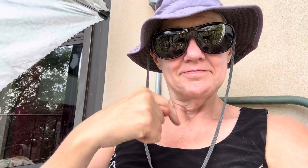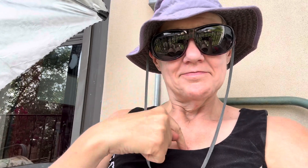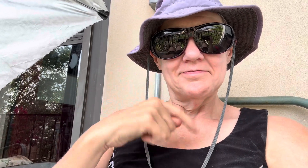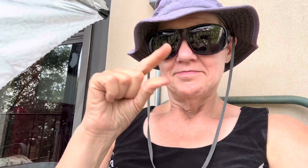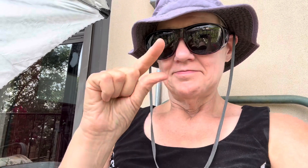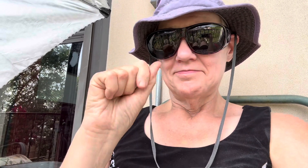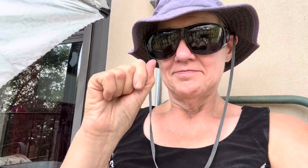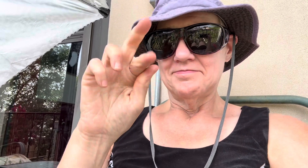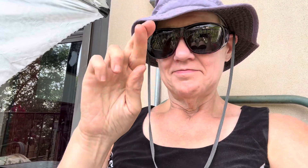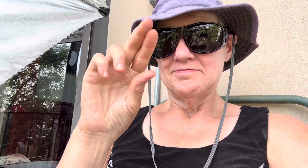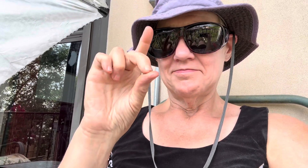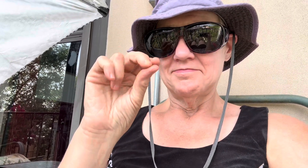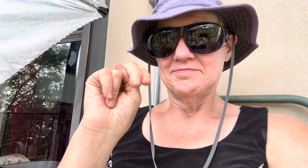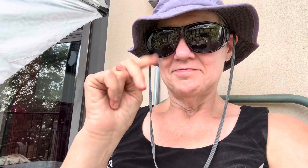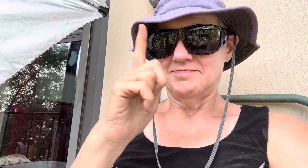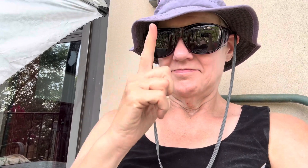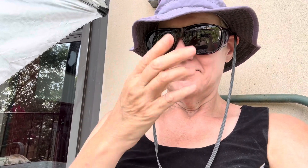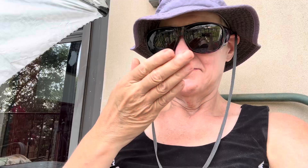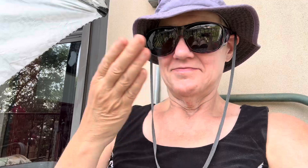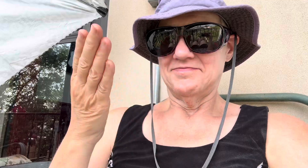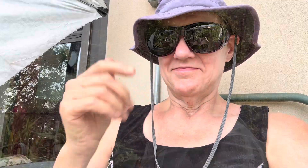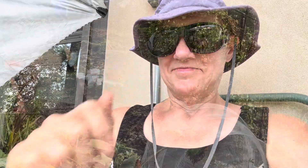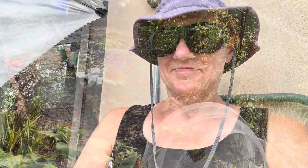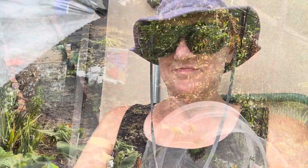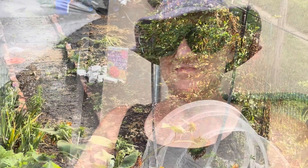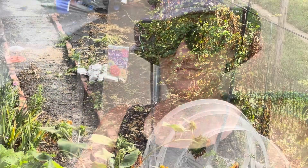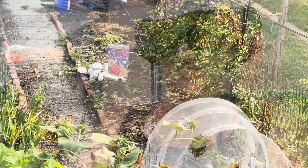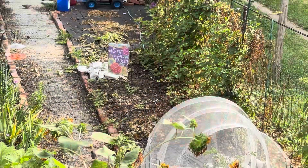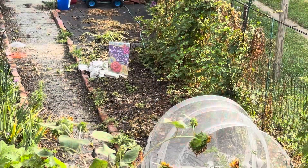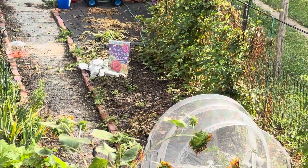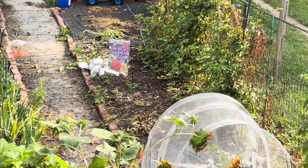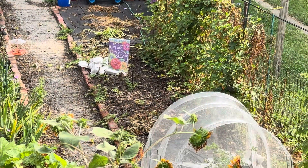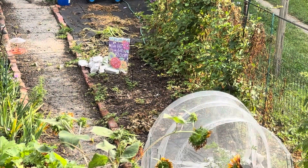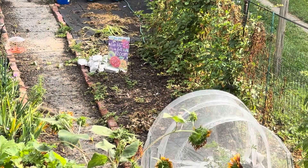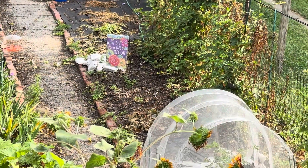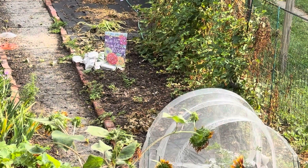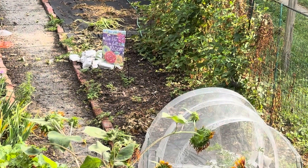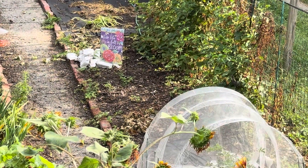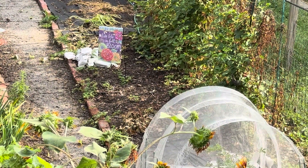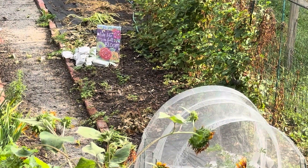So for me, substituting food with the garden is helpful.